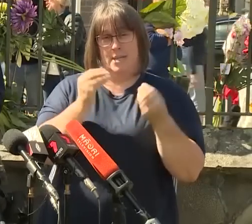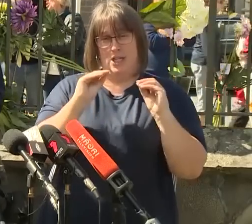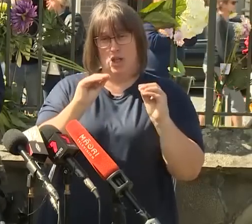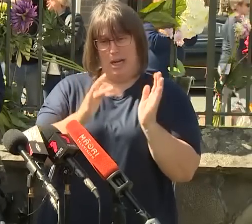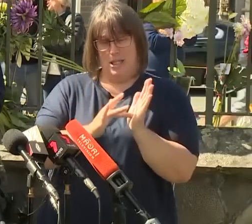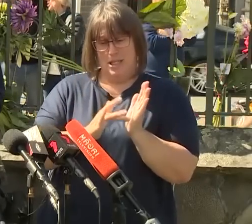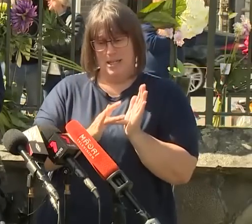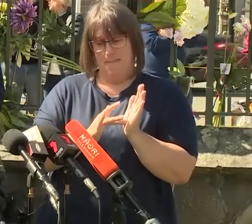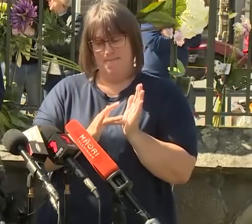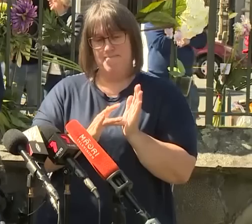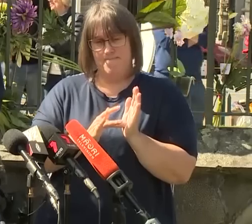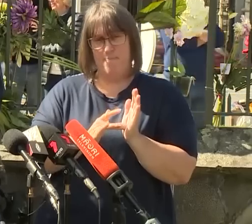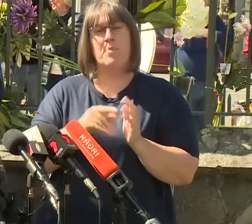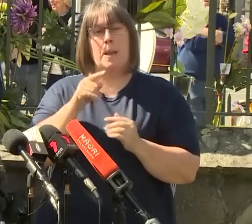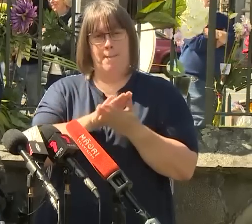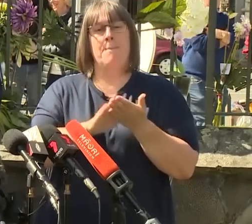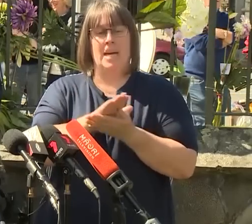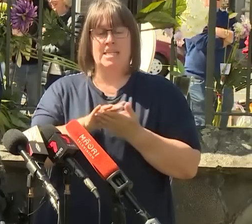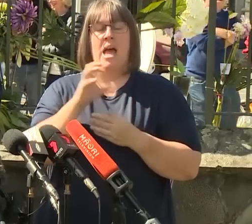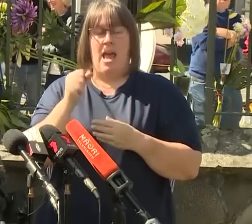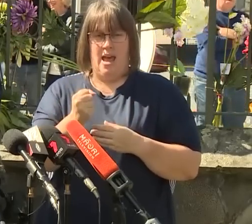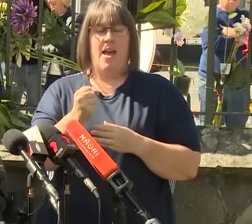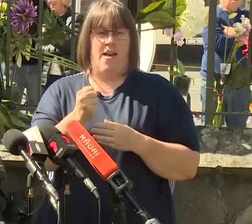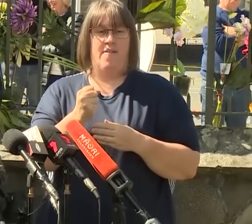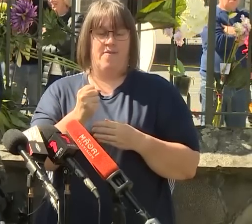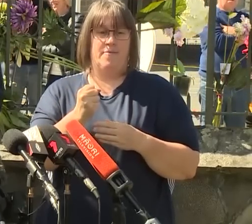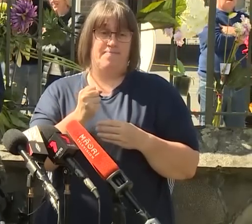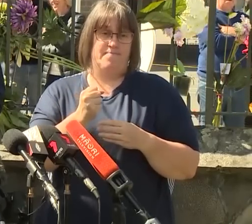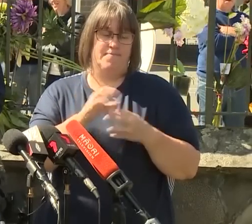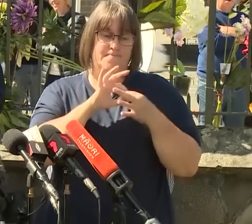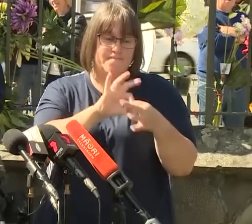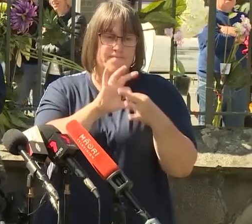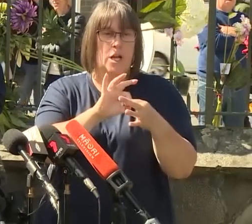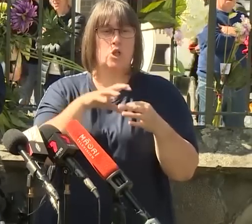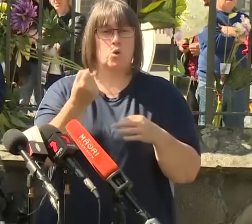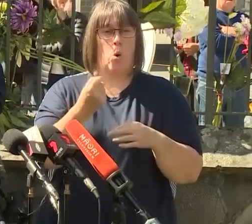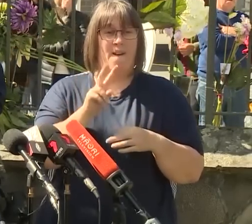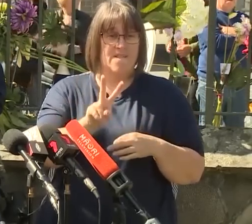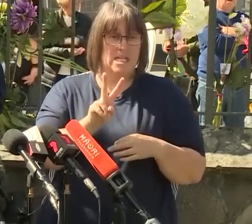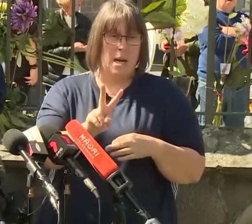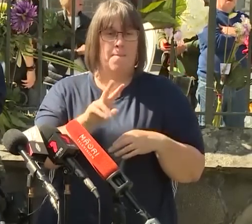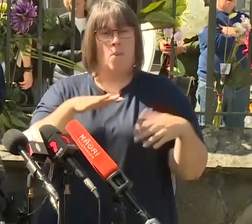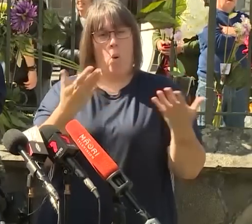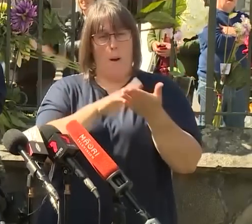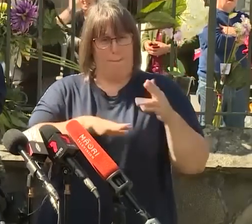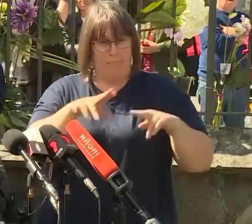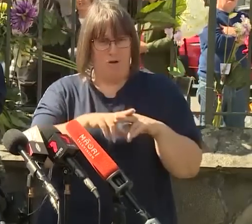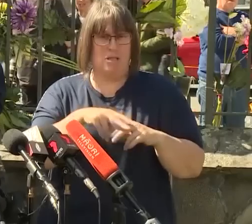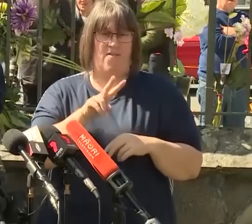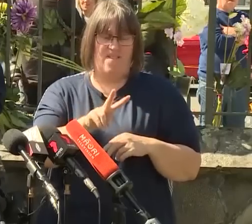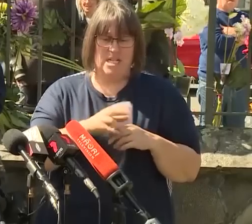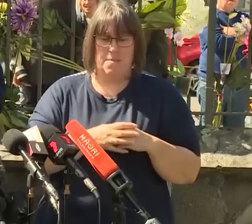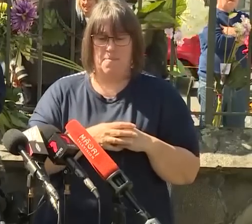one that has direct connections either to victims and or parents of